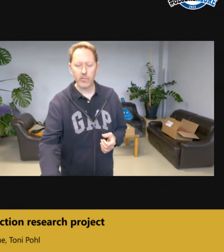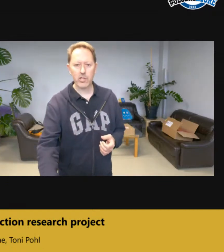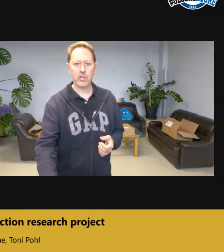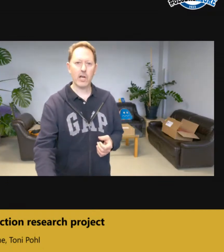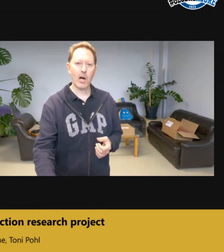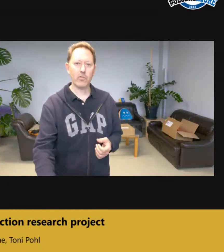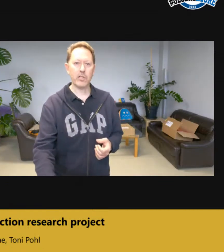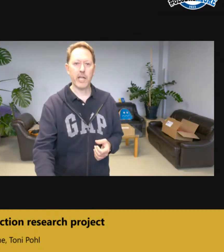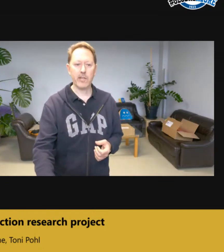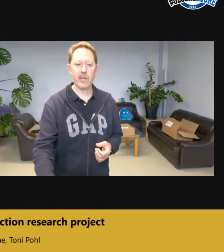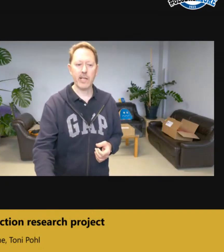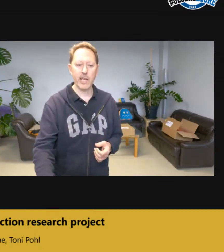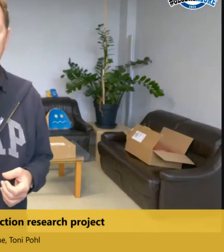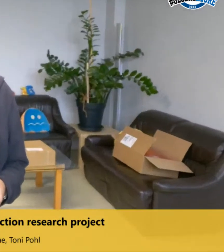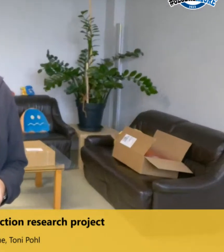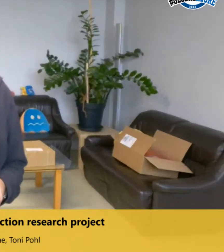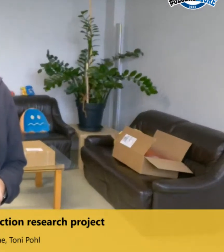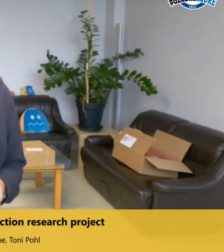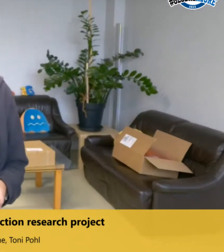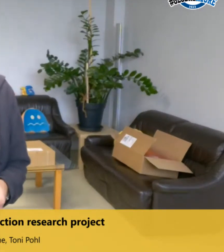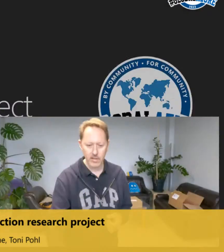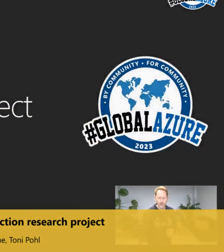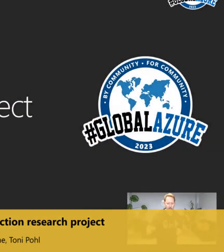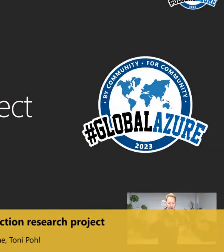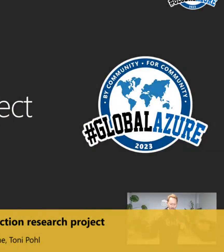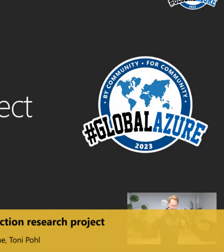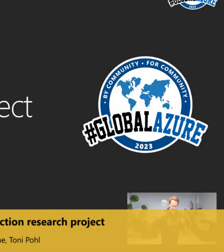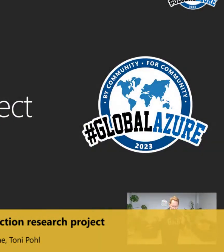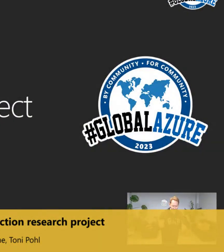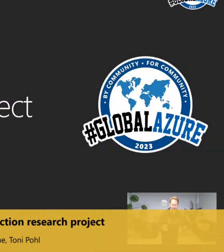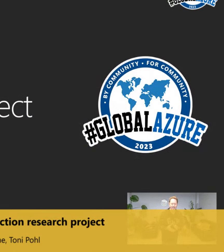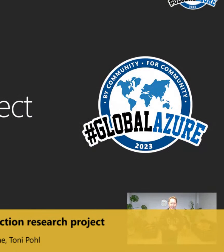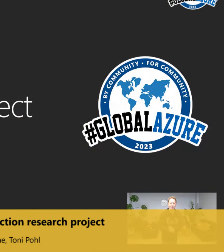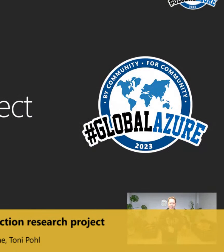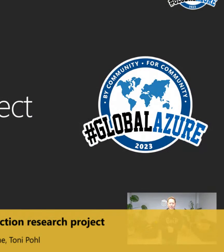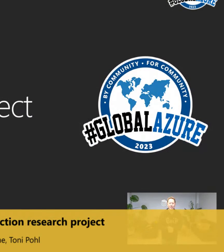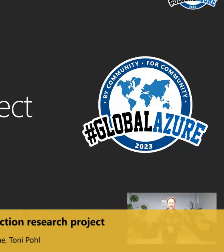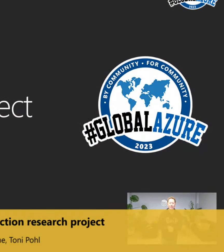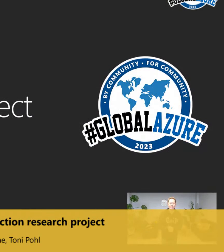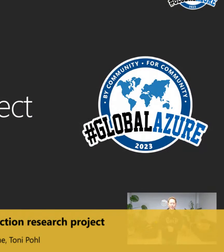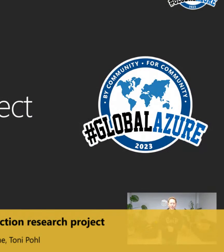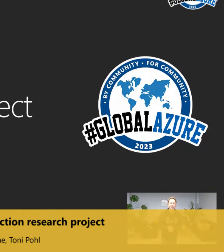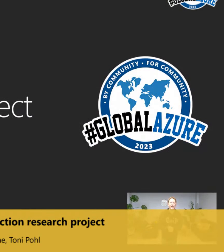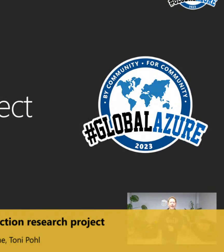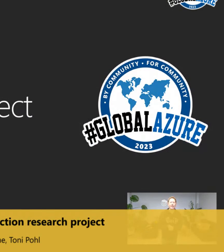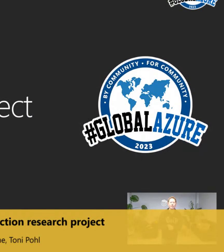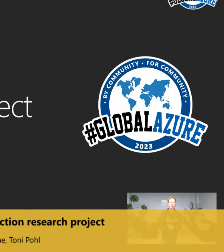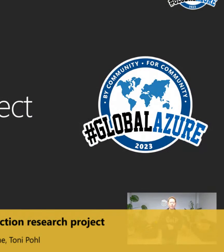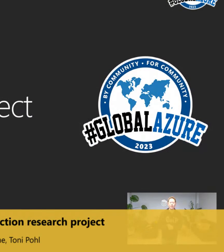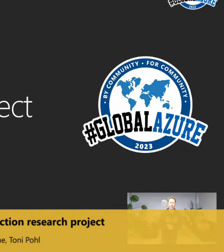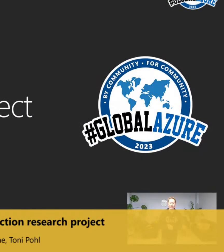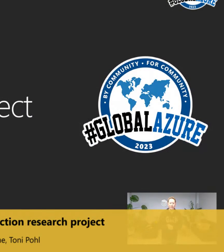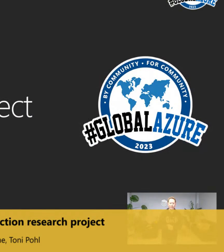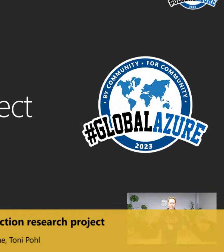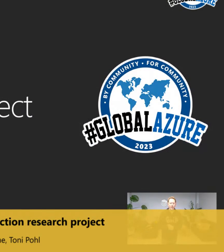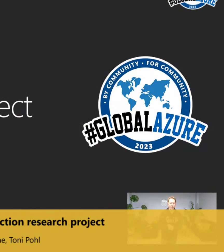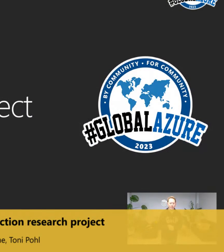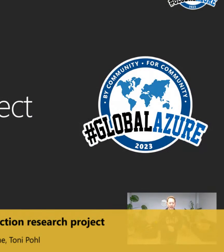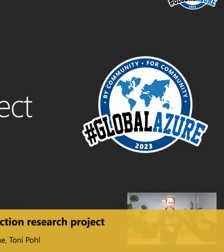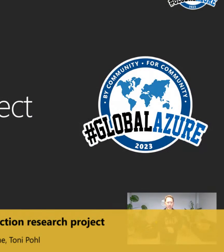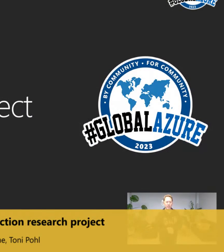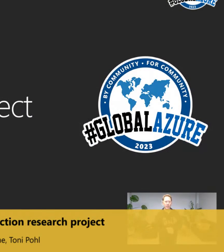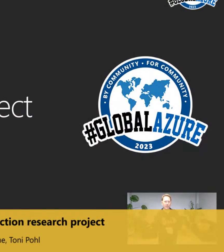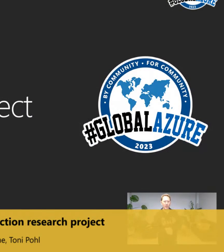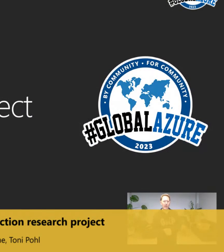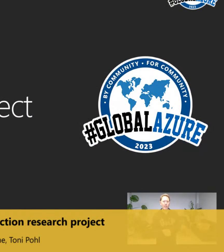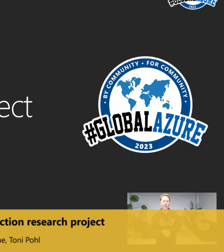how to detect sign language things, sign language glosses, and to transform them.